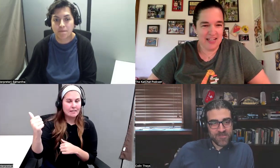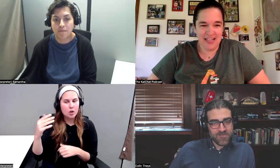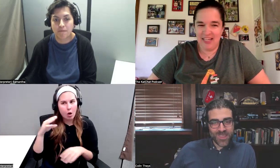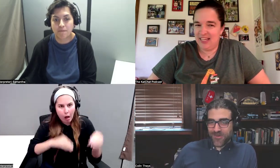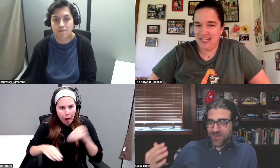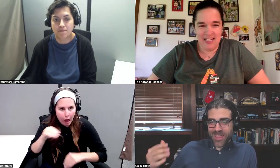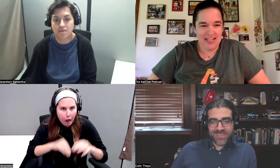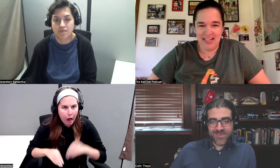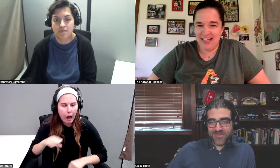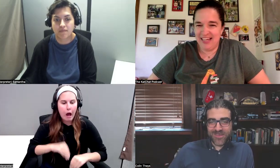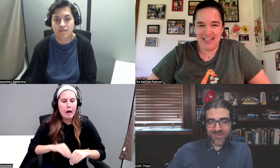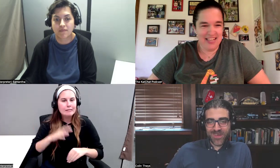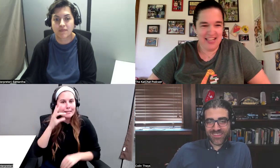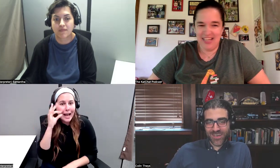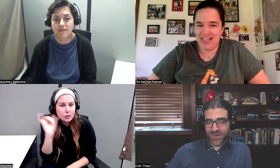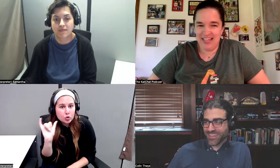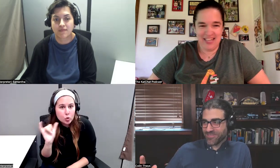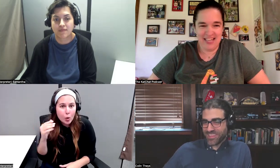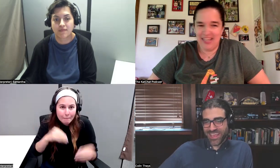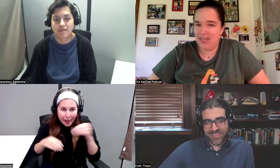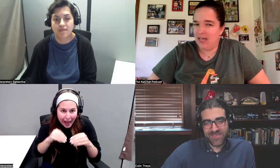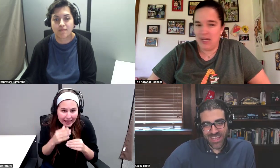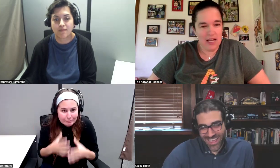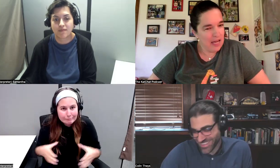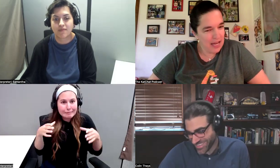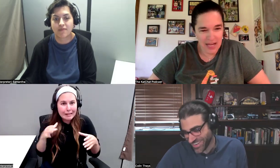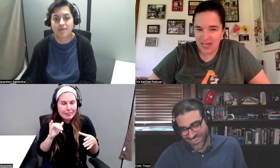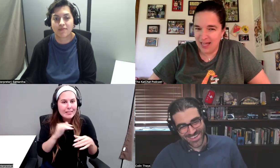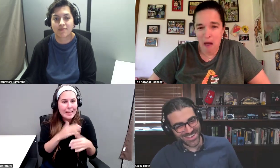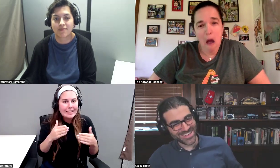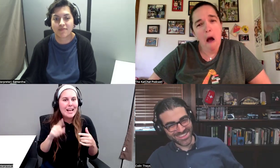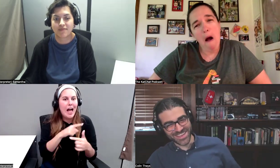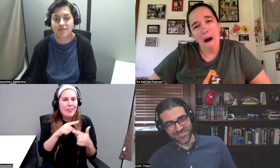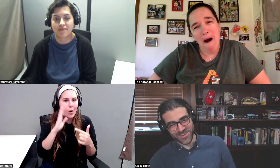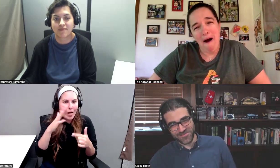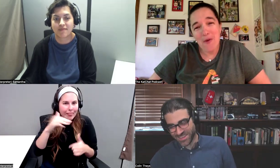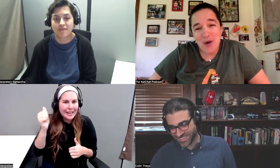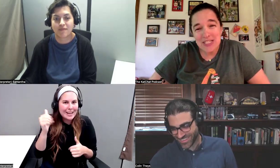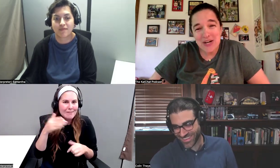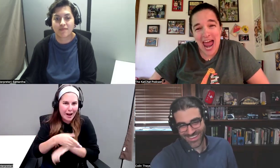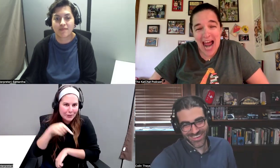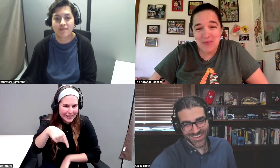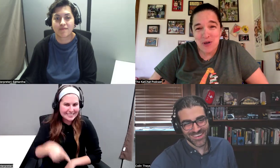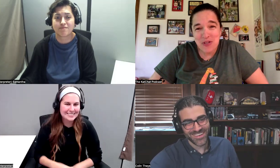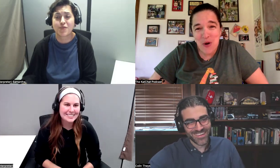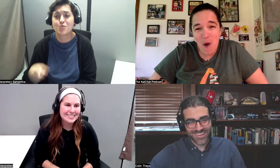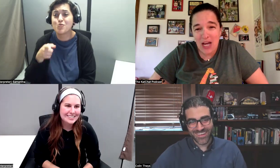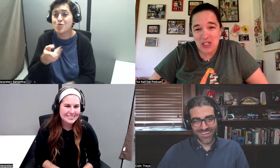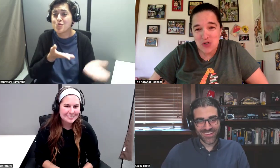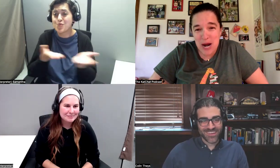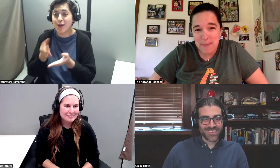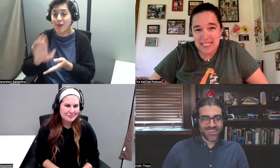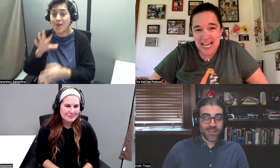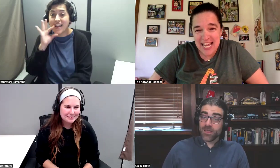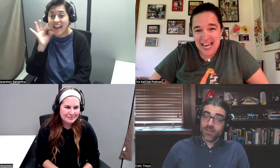cats. Walked back in the door about 2 minutes ago and I leave at the end of the meeting. So thank you for your Oh, you bring patience. the cat with you on